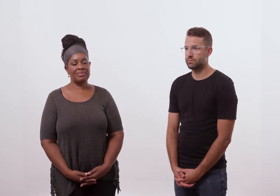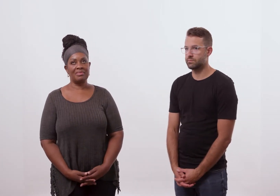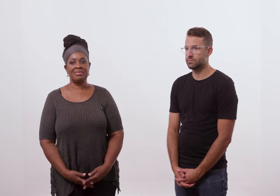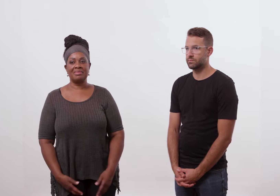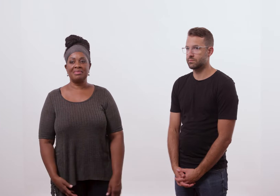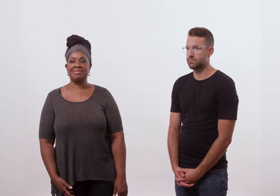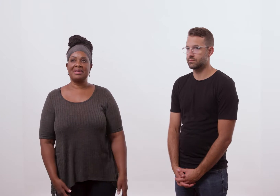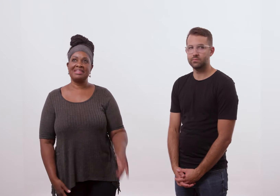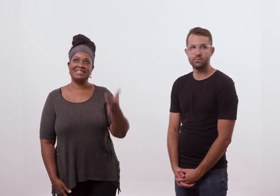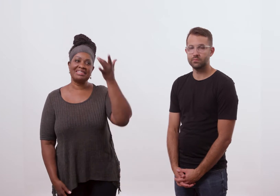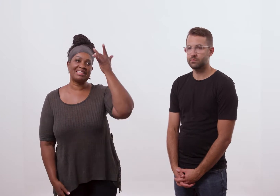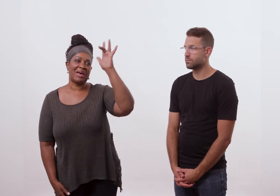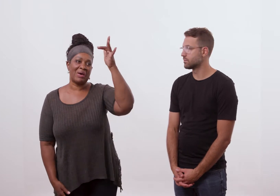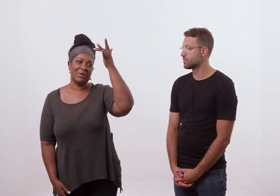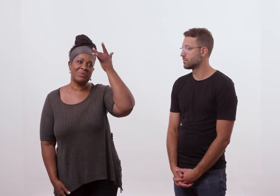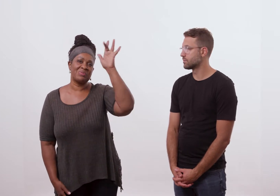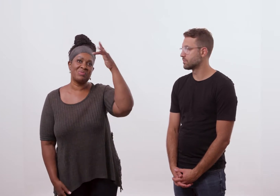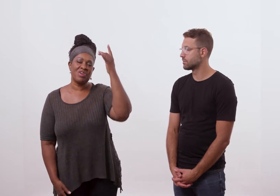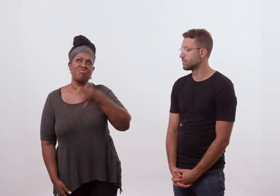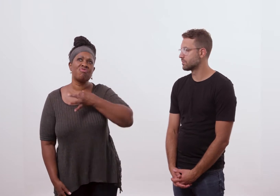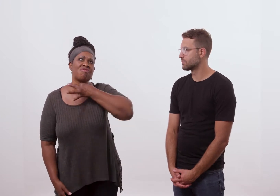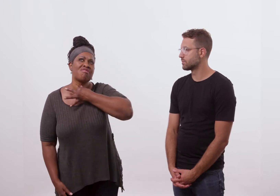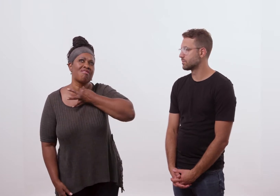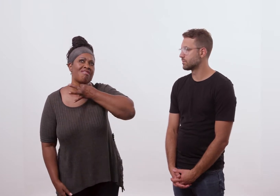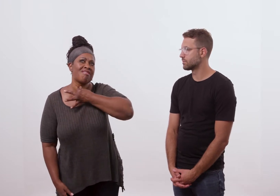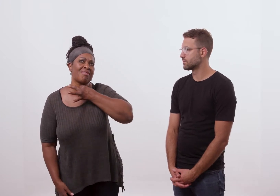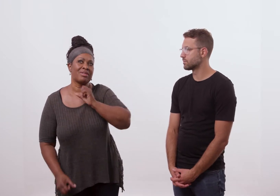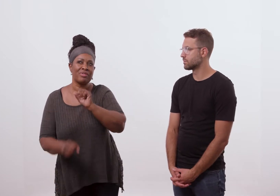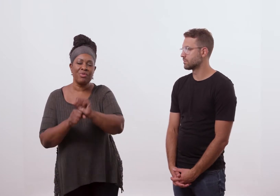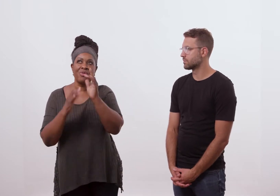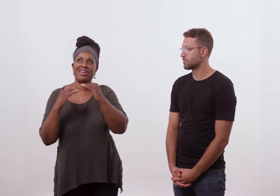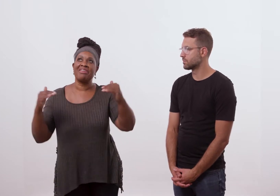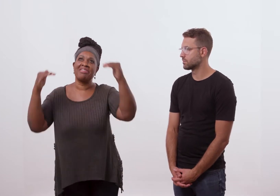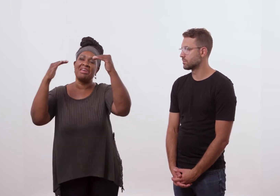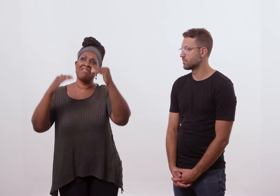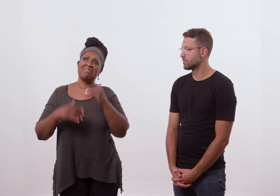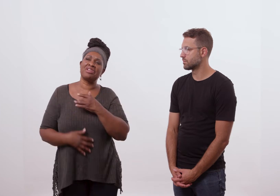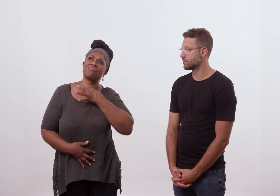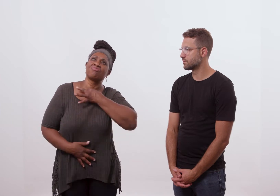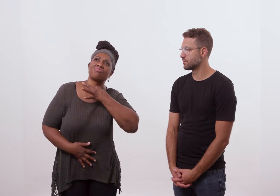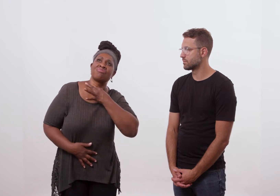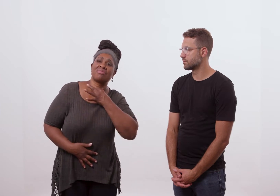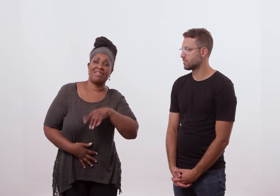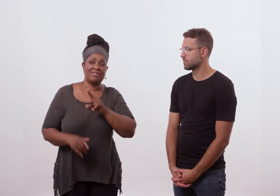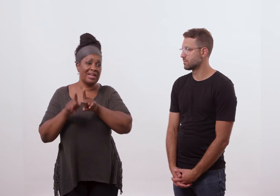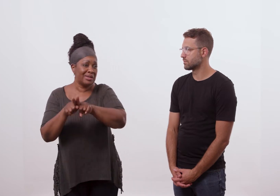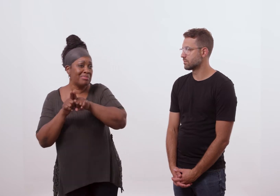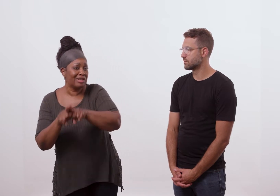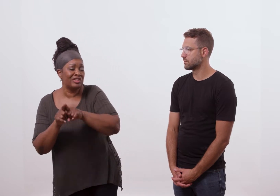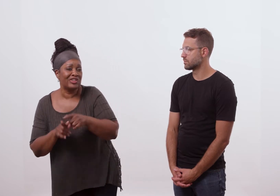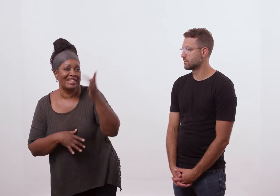Skywise, normally alone in his curiosity about the workings of the heavens, finds a mentor in